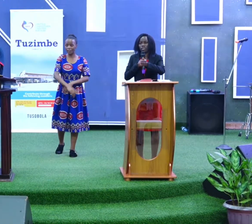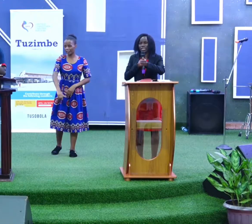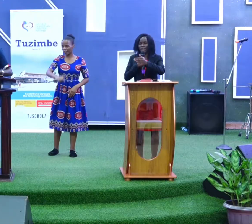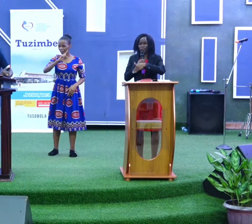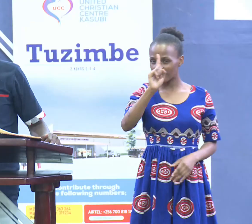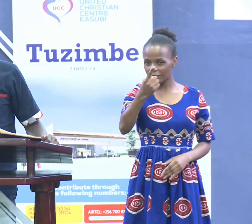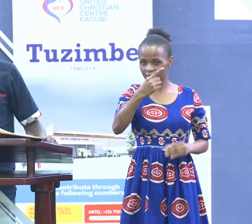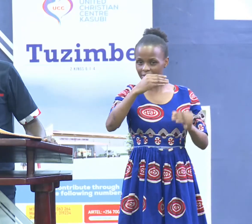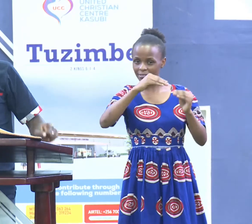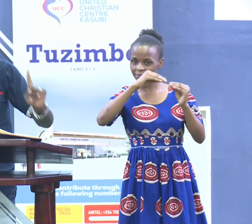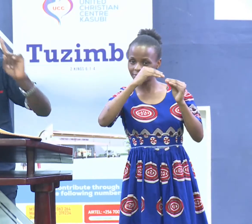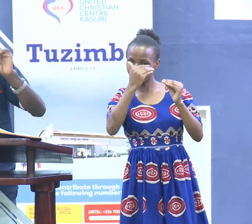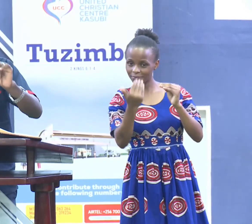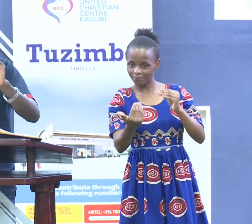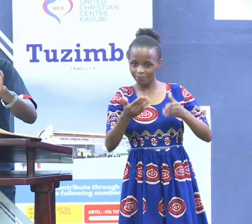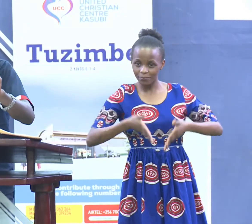the